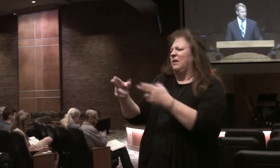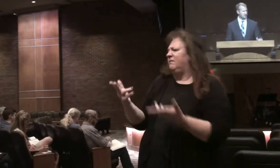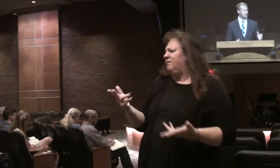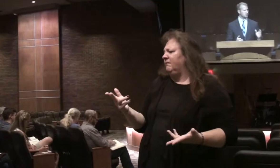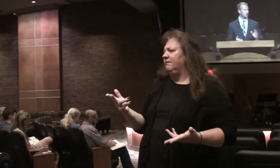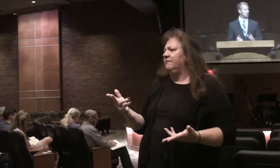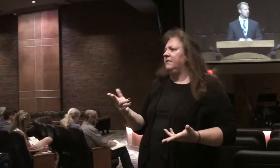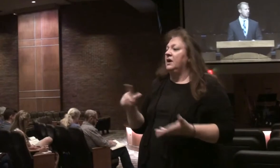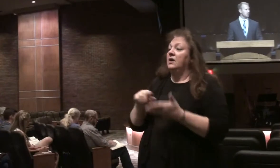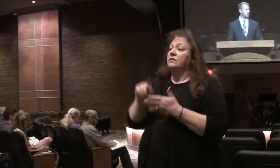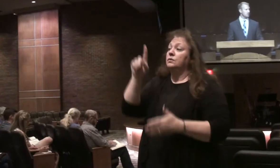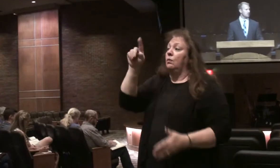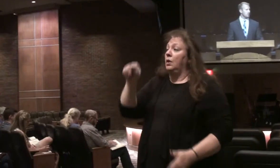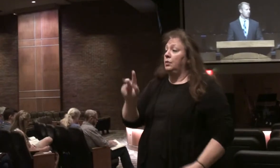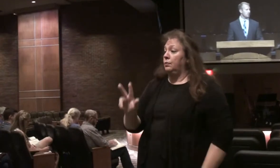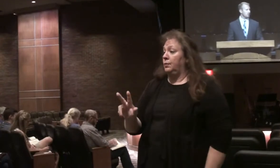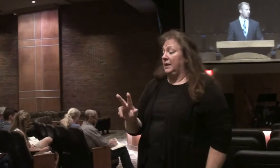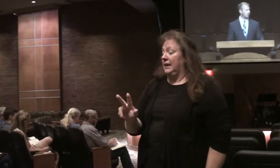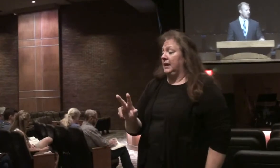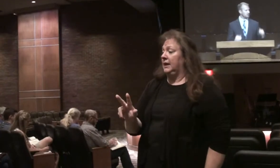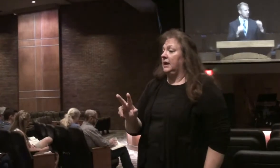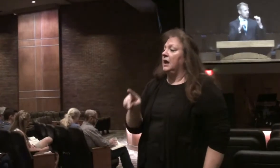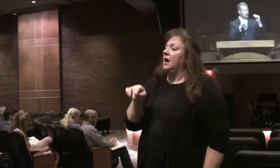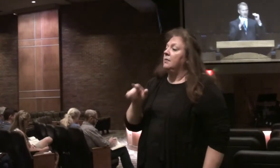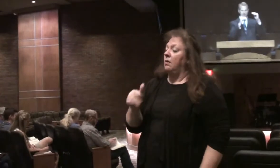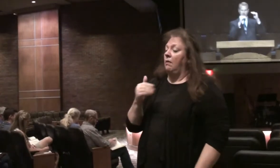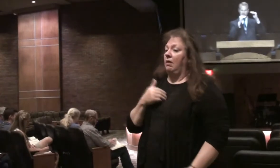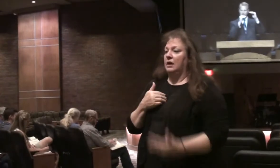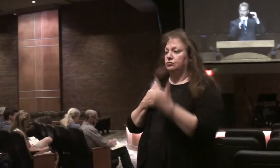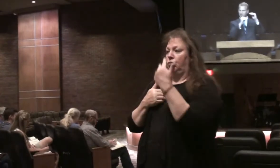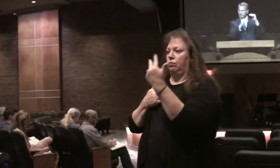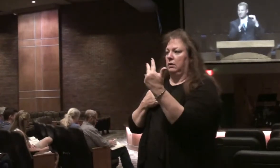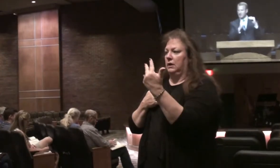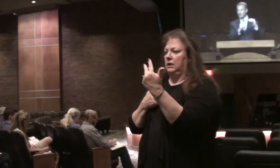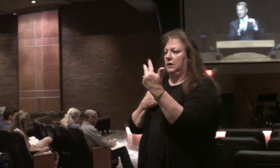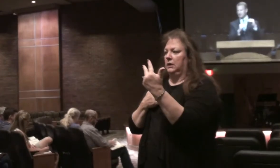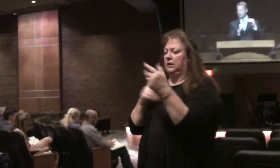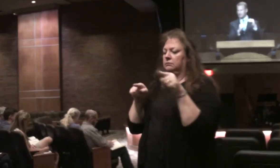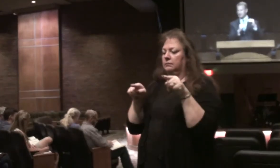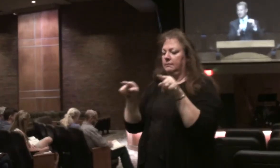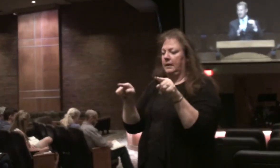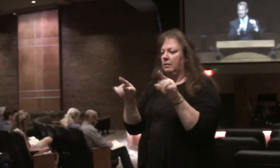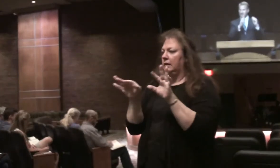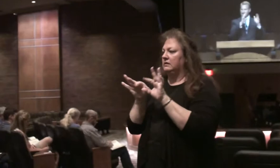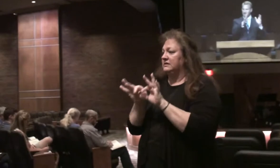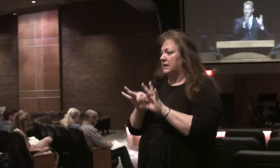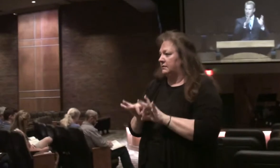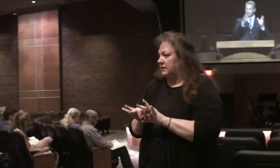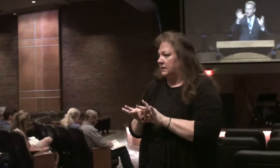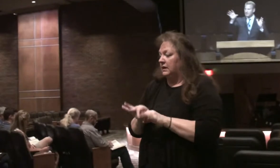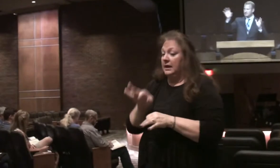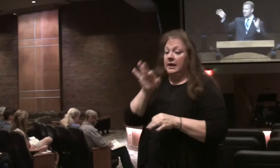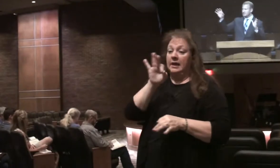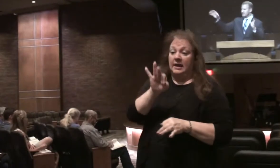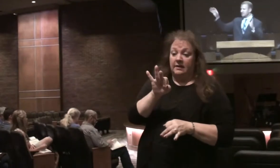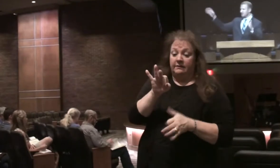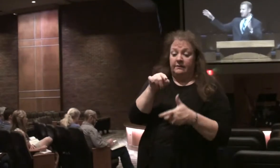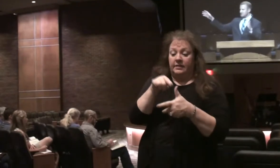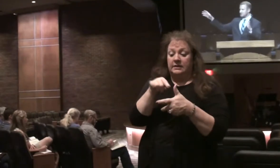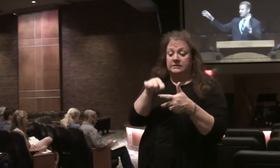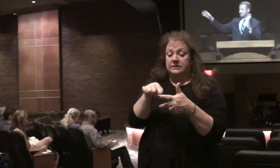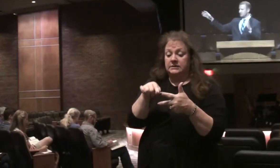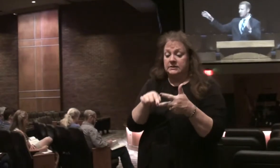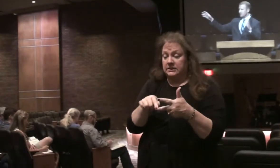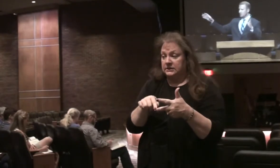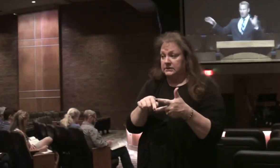first, in verse 1 through 3, Paul gives three parallel statements that say, if you do this, this, this, and